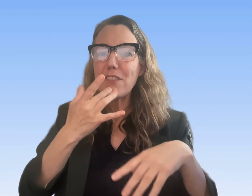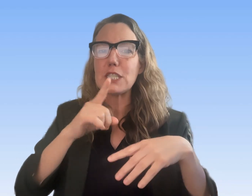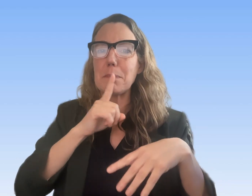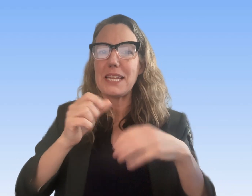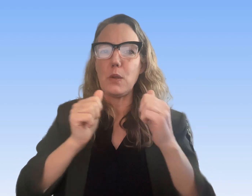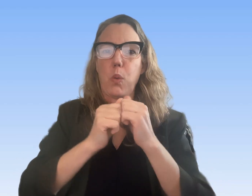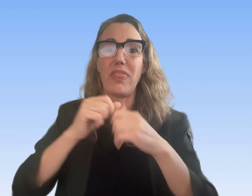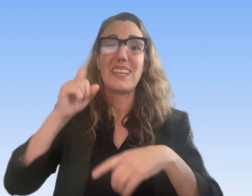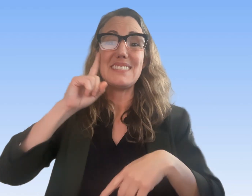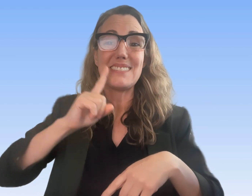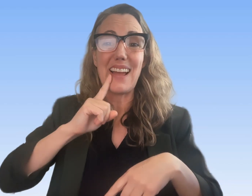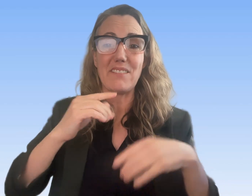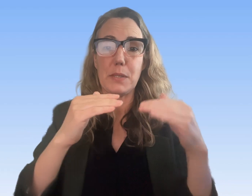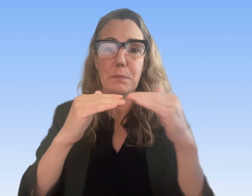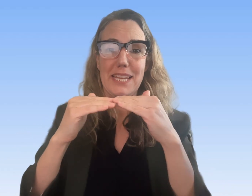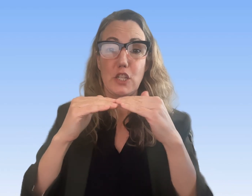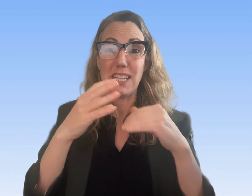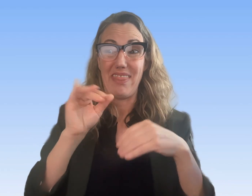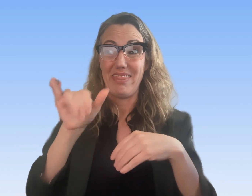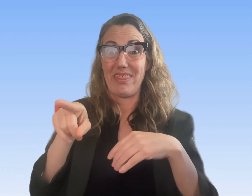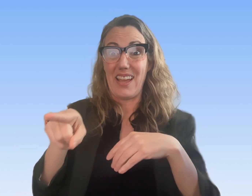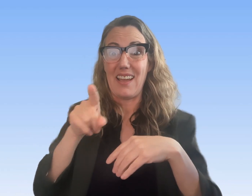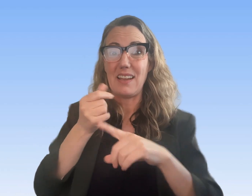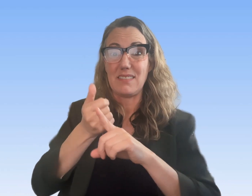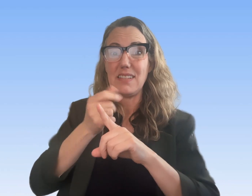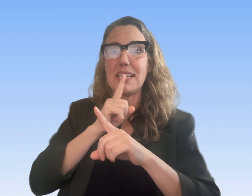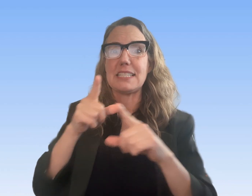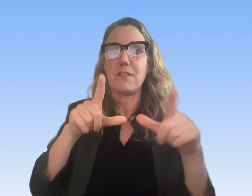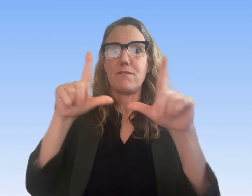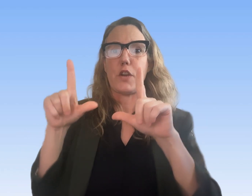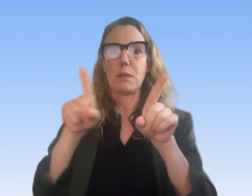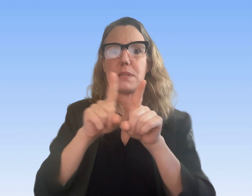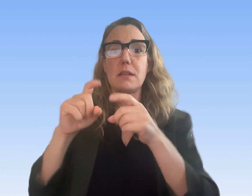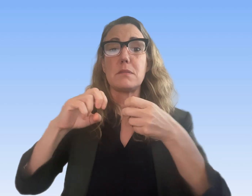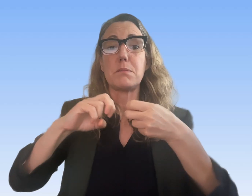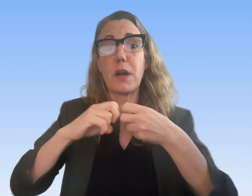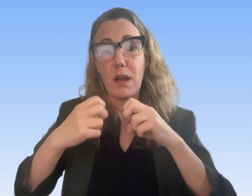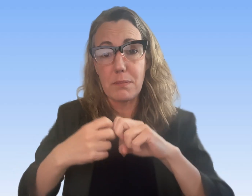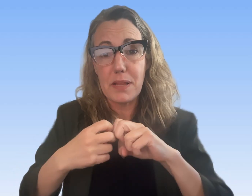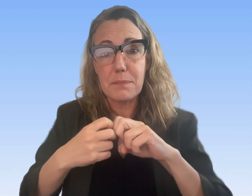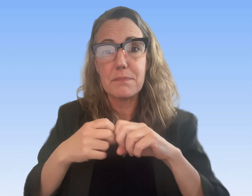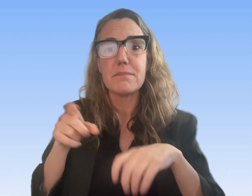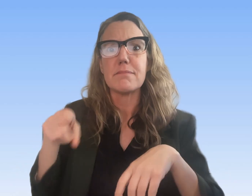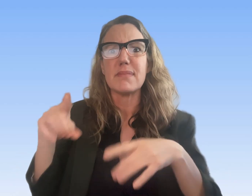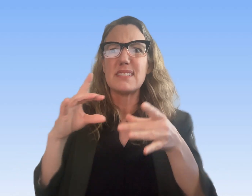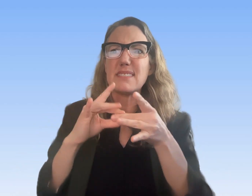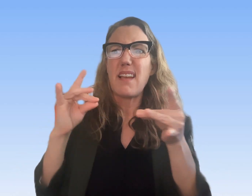Prefers be with deaf peers. That is framed as a problem.